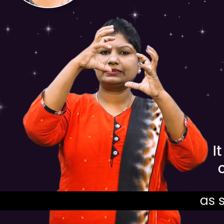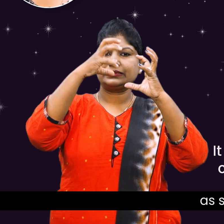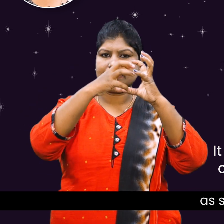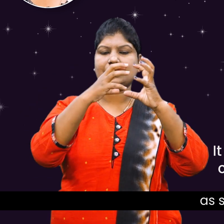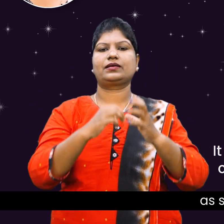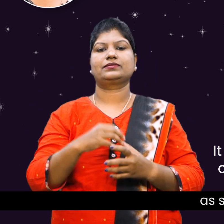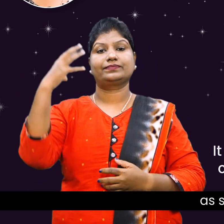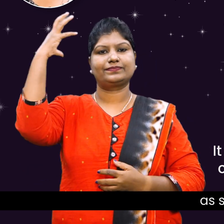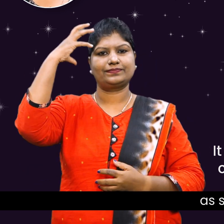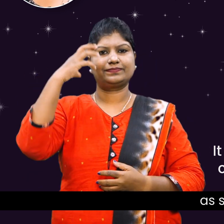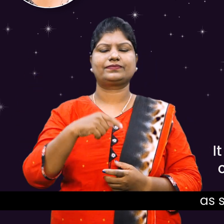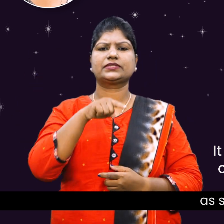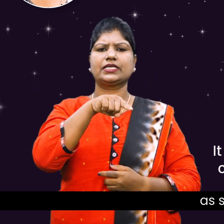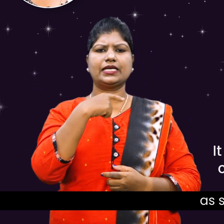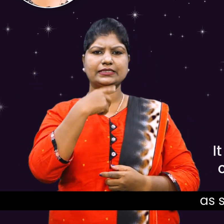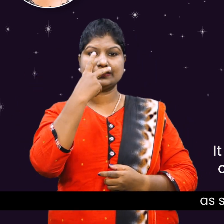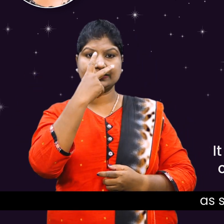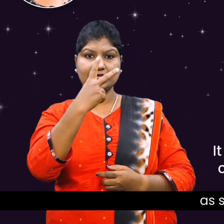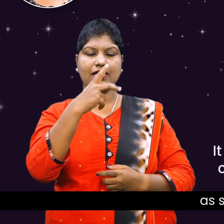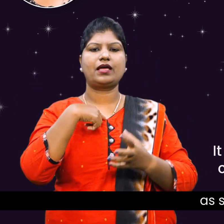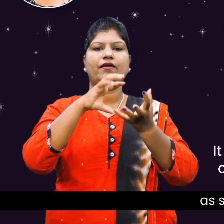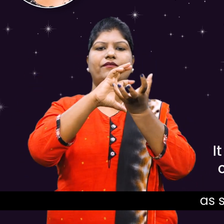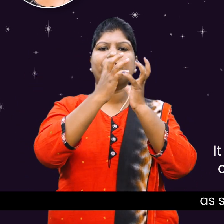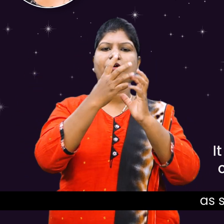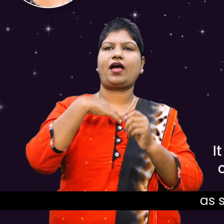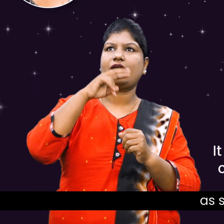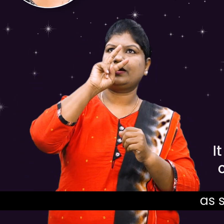as seen from the Earth.